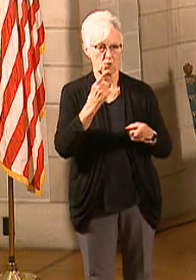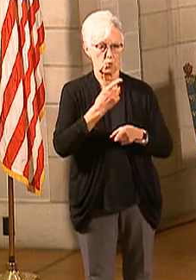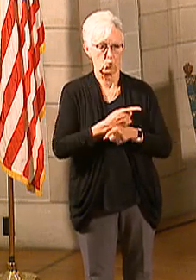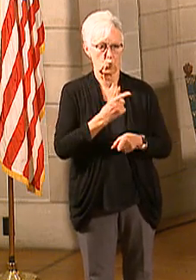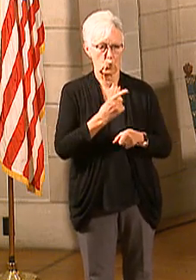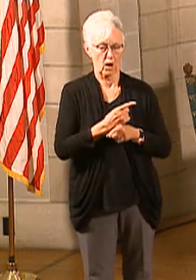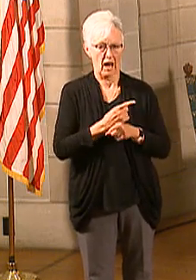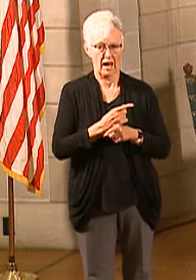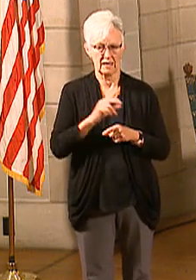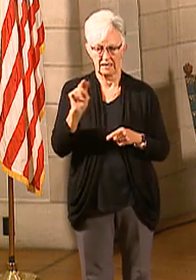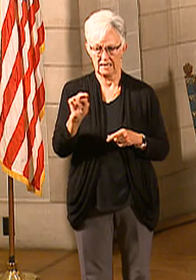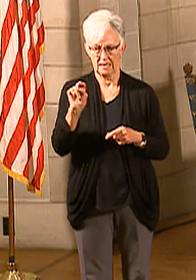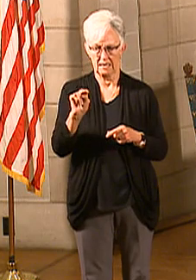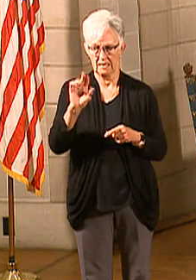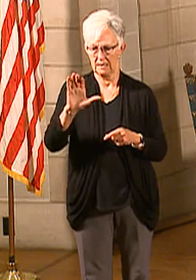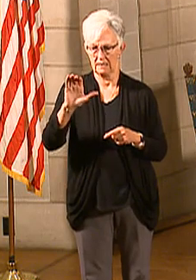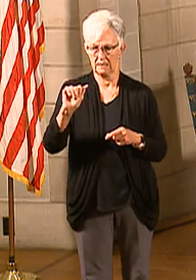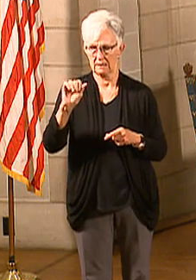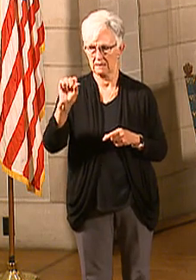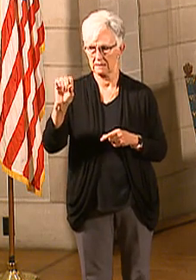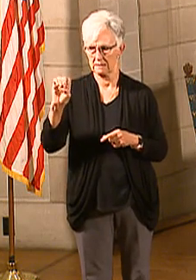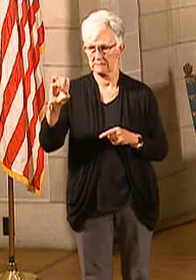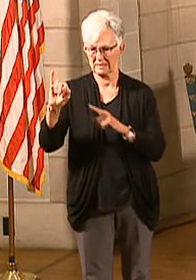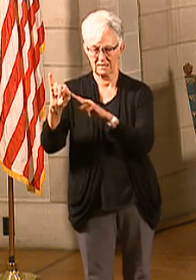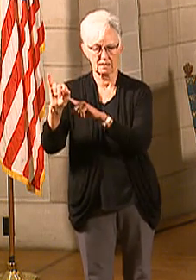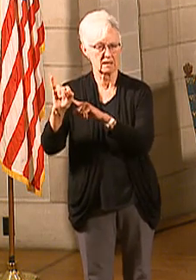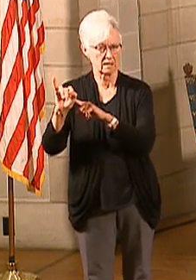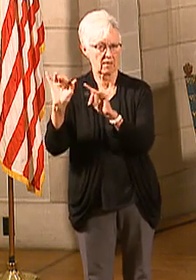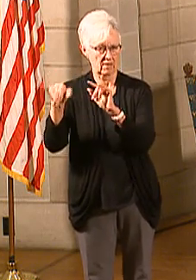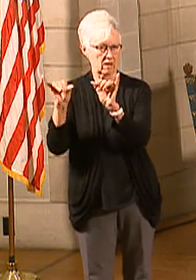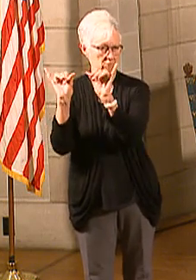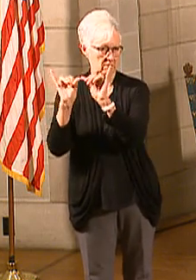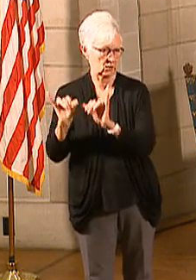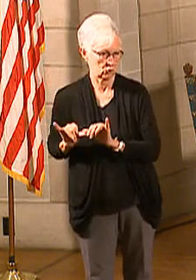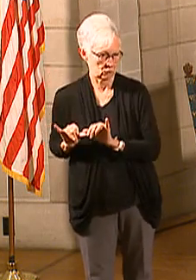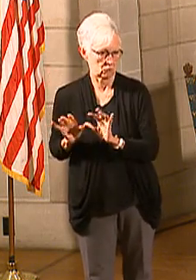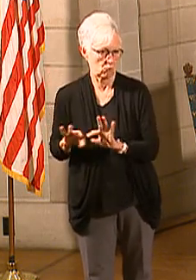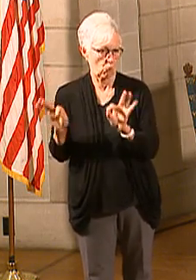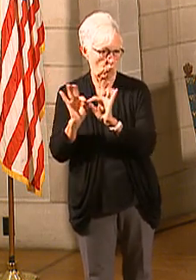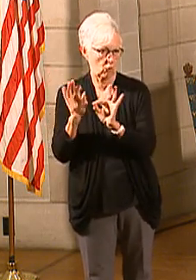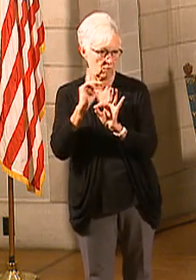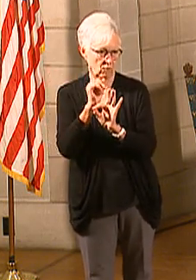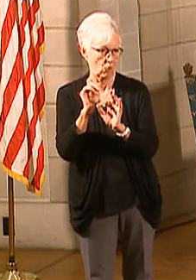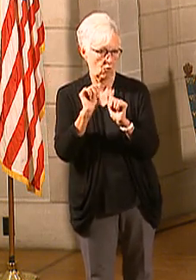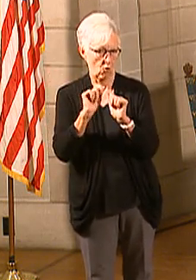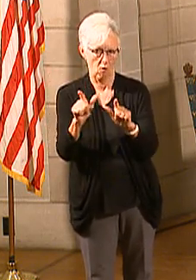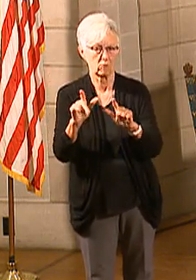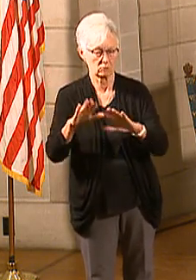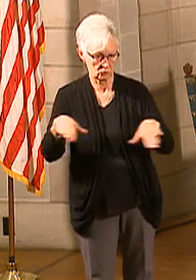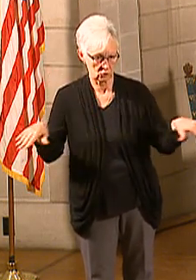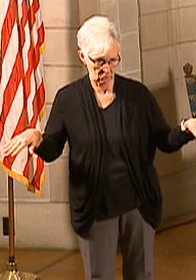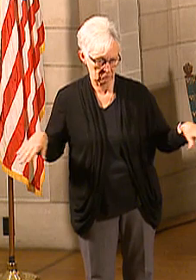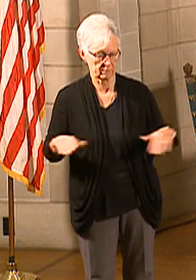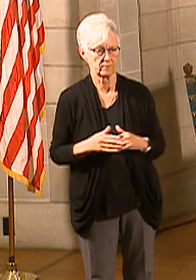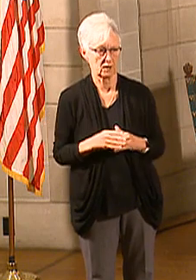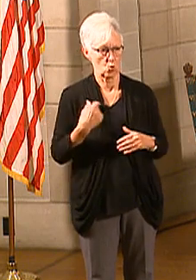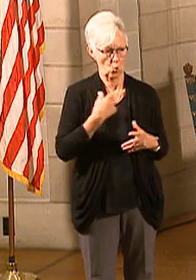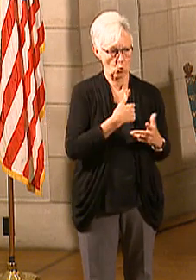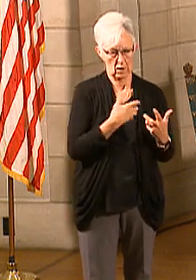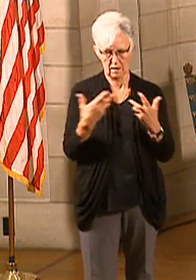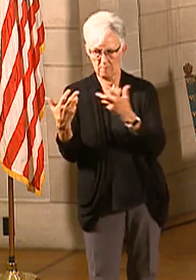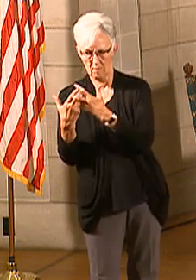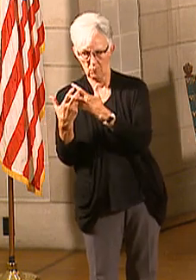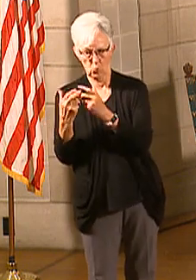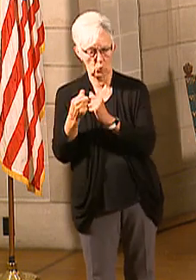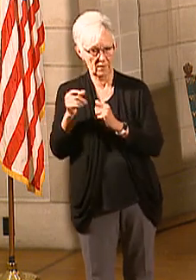kids and families in each state. We are great partners in that work, and it looks sometimes like funding